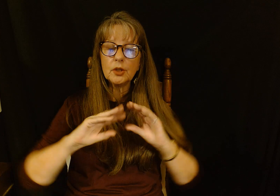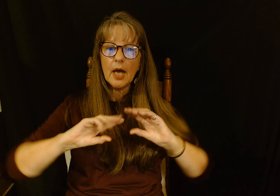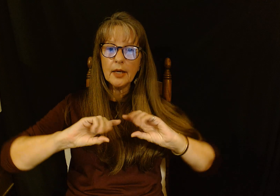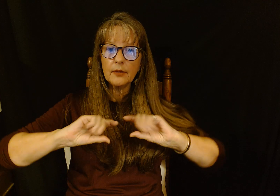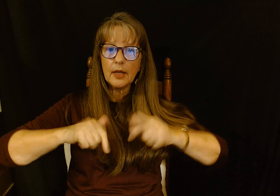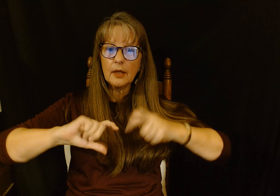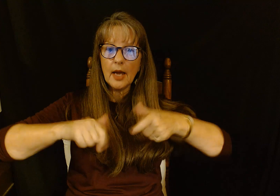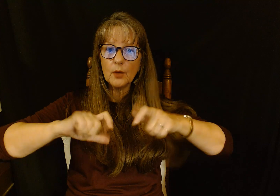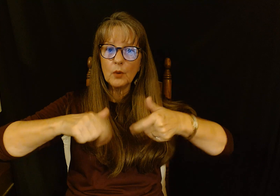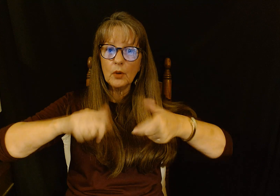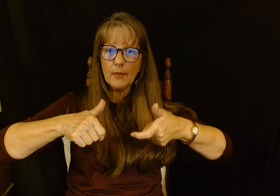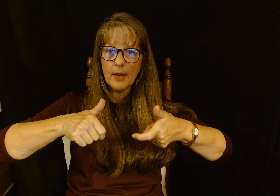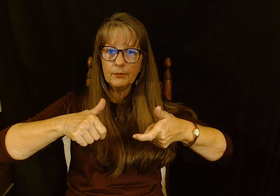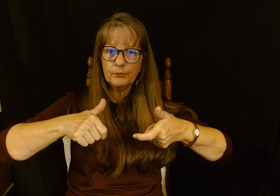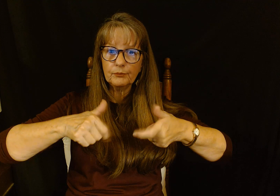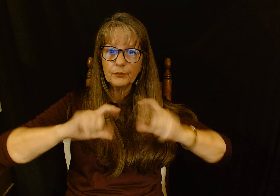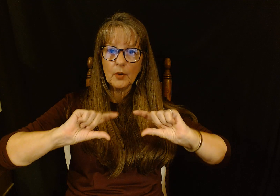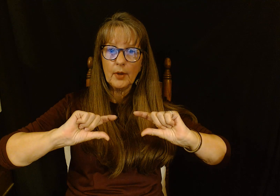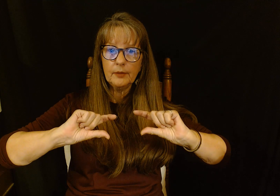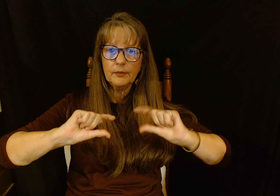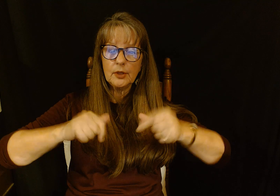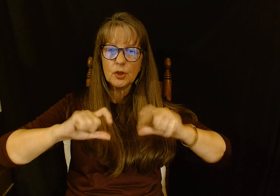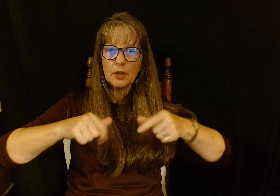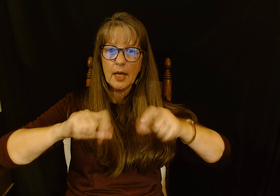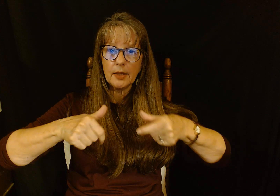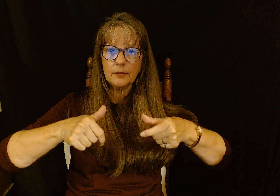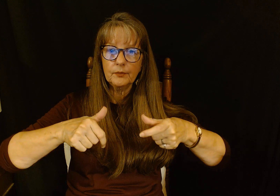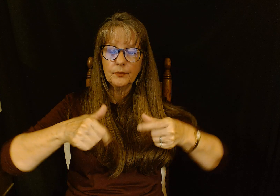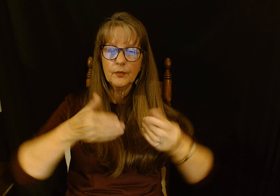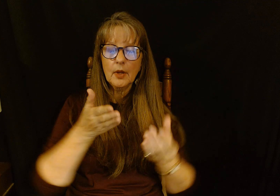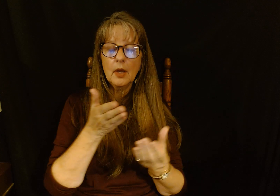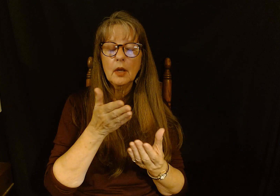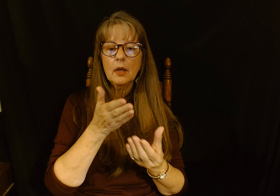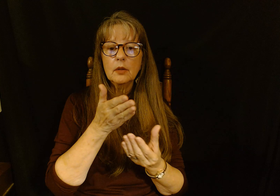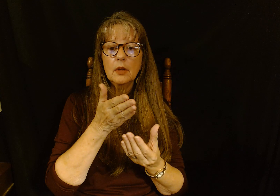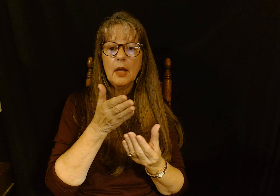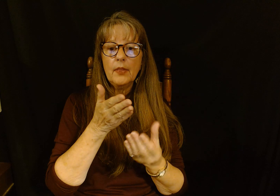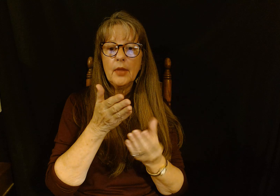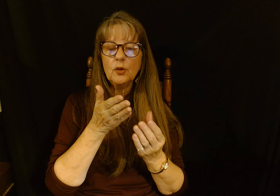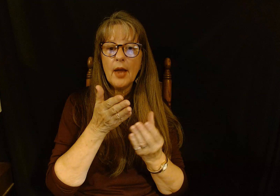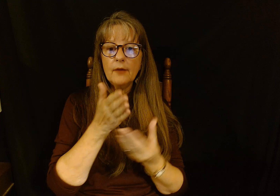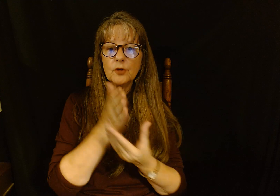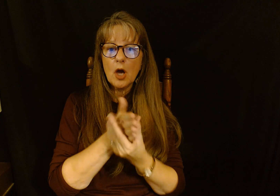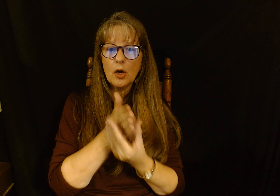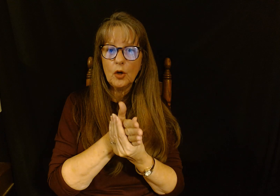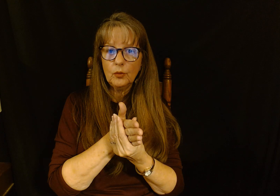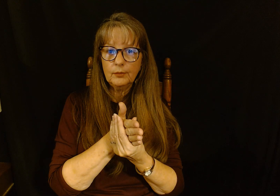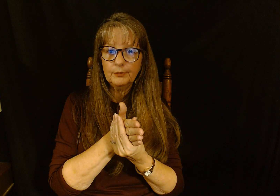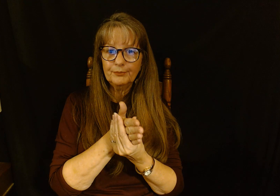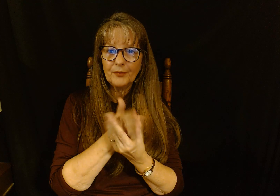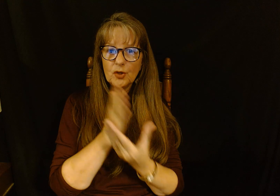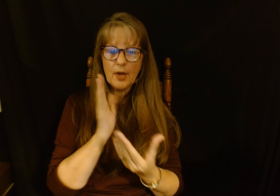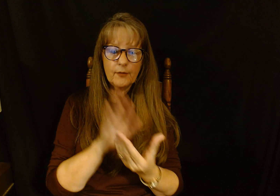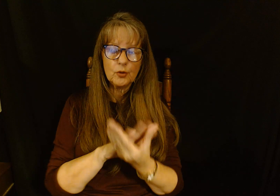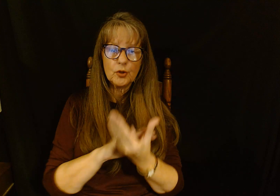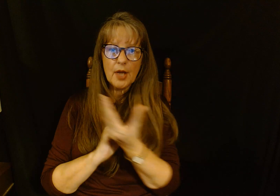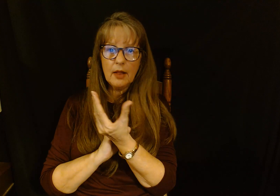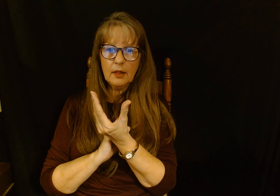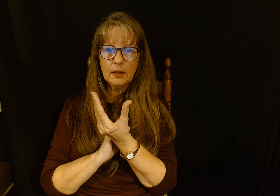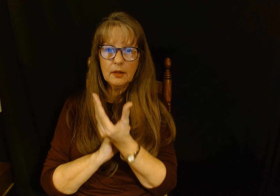Enchilada, they kind of roll them up, right? Enchilada. And then you have taco, because you have your shell, and